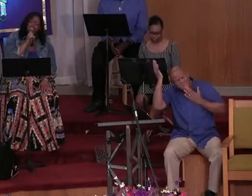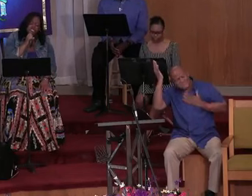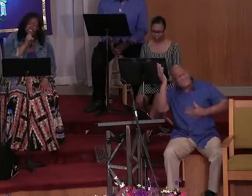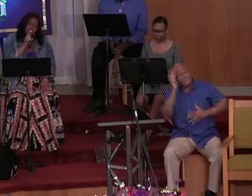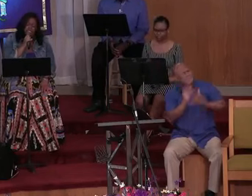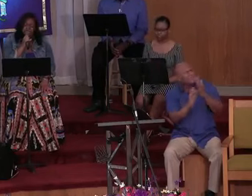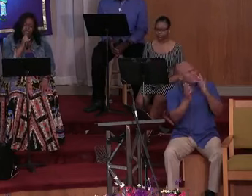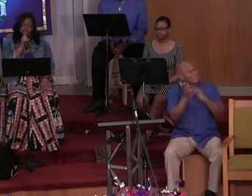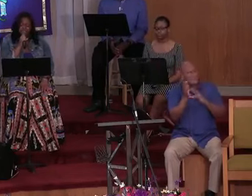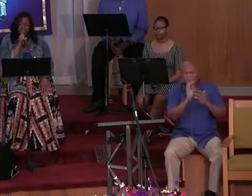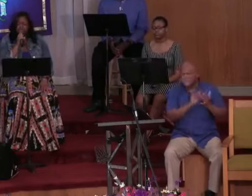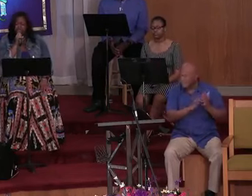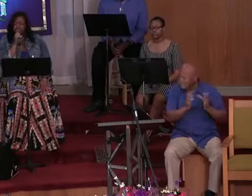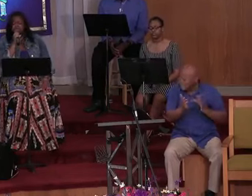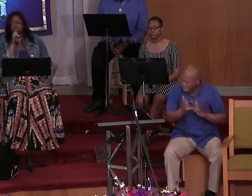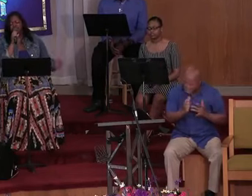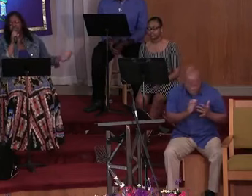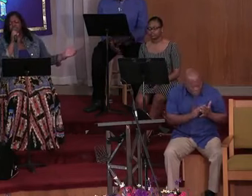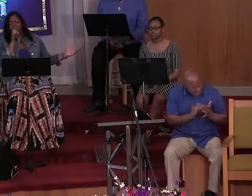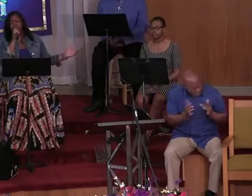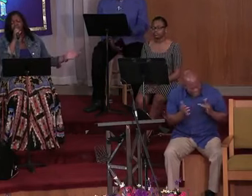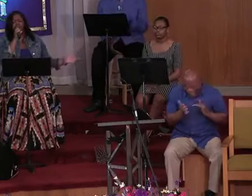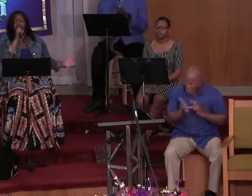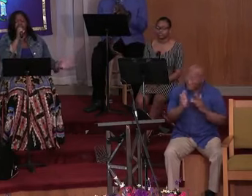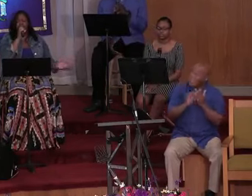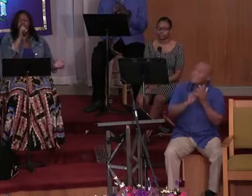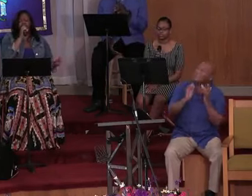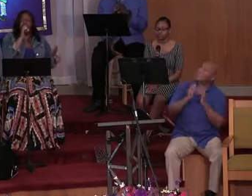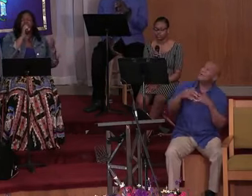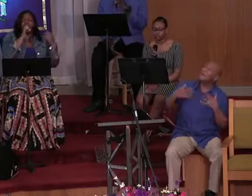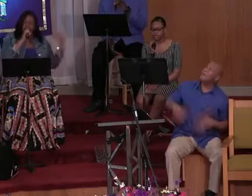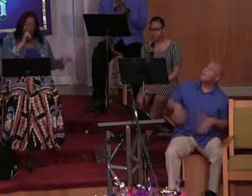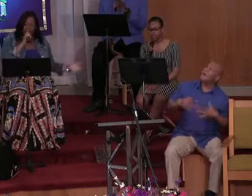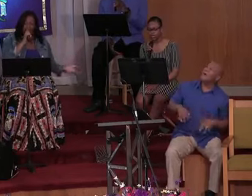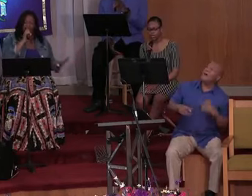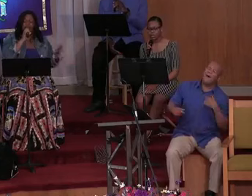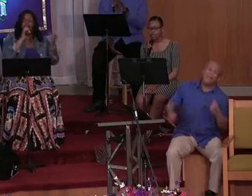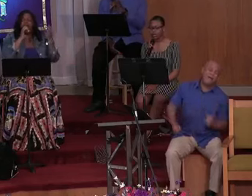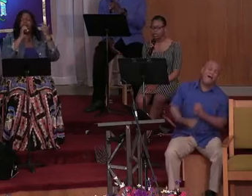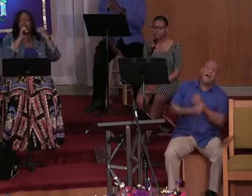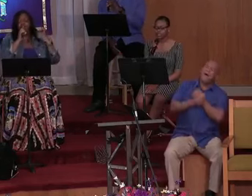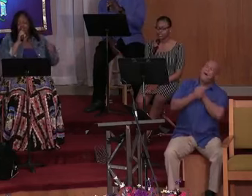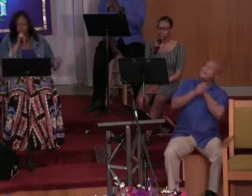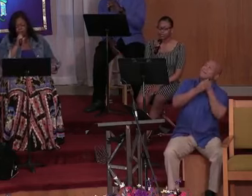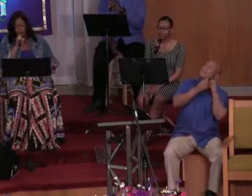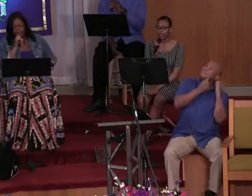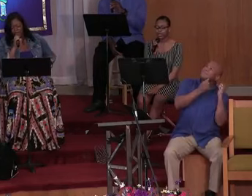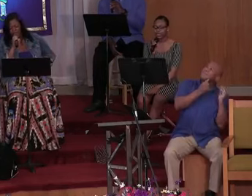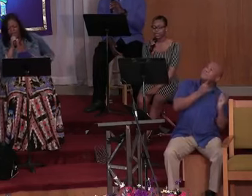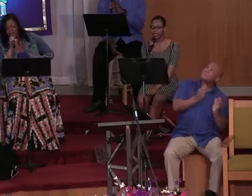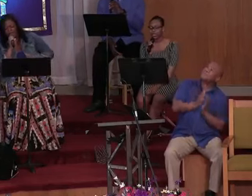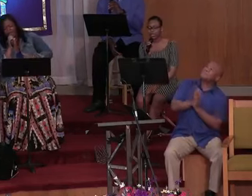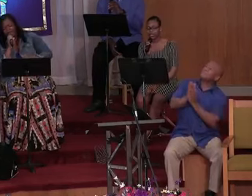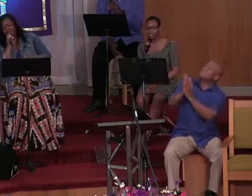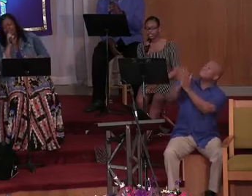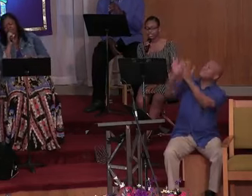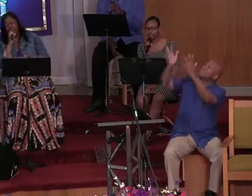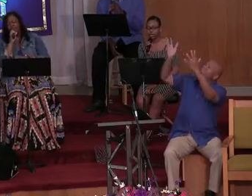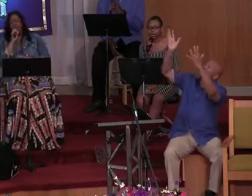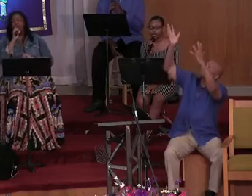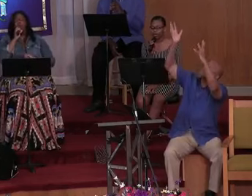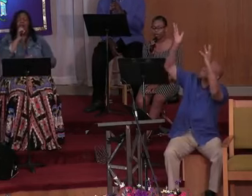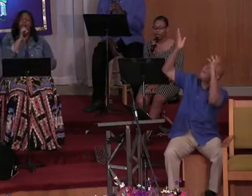Sweet Jesus, Jesus, Jesus, Jesus, Jesus, I love to